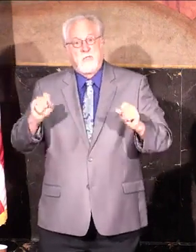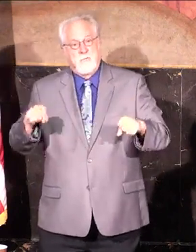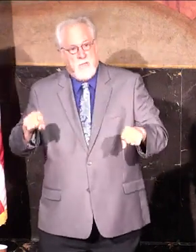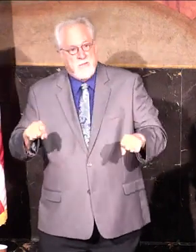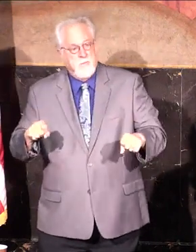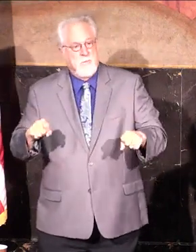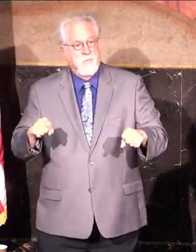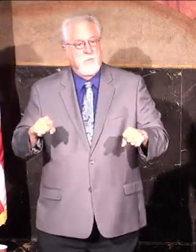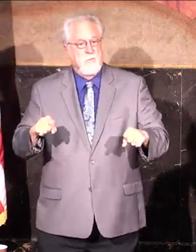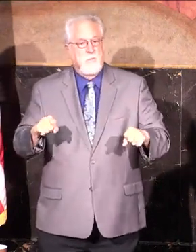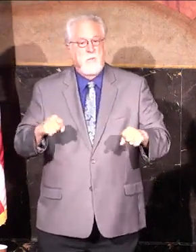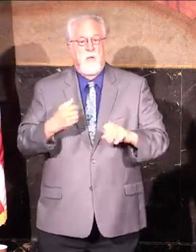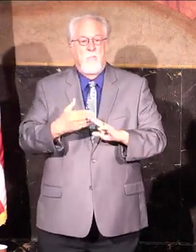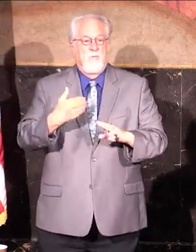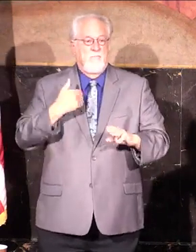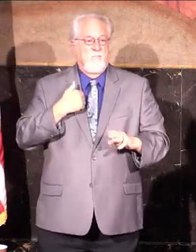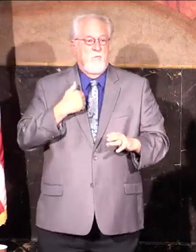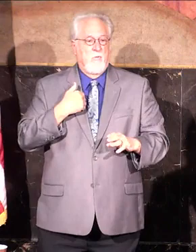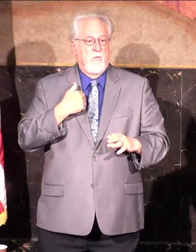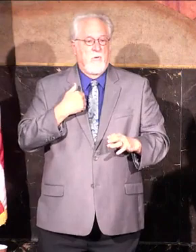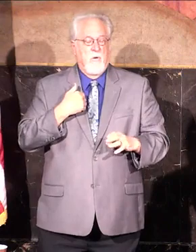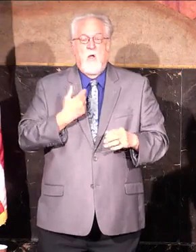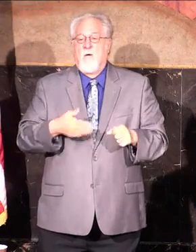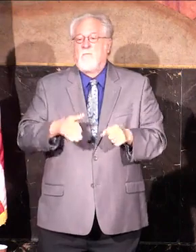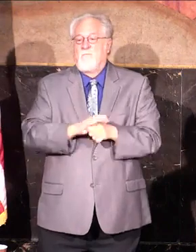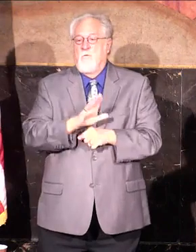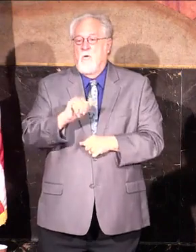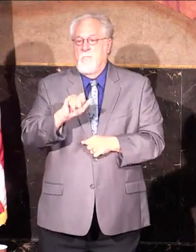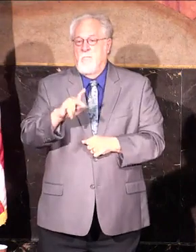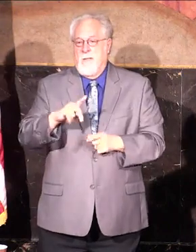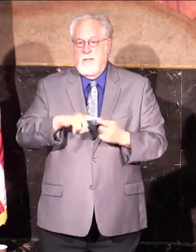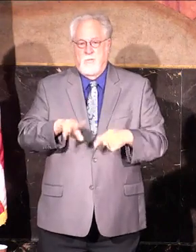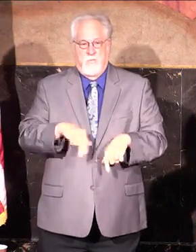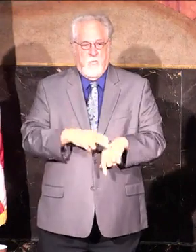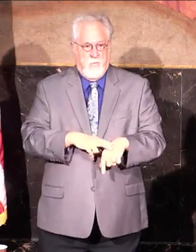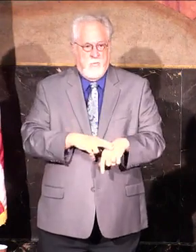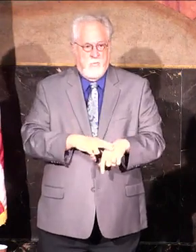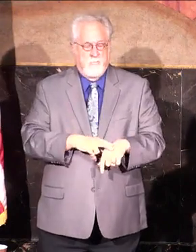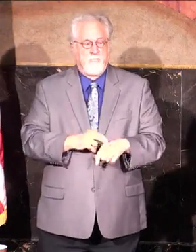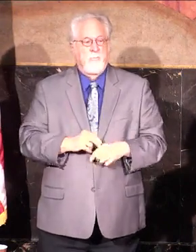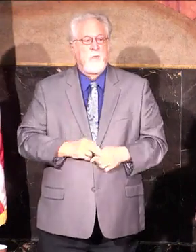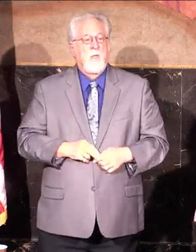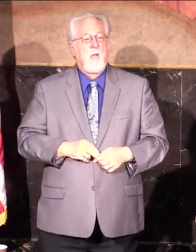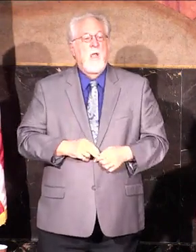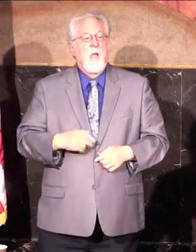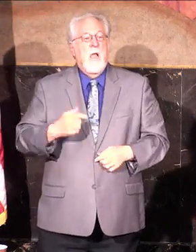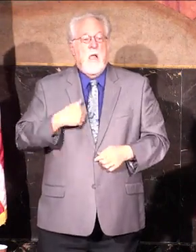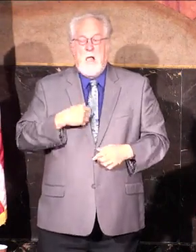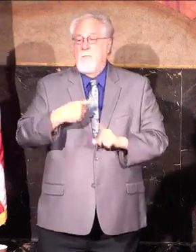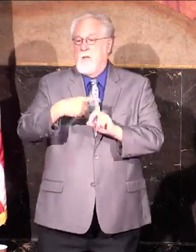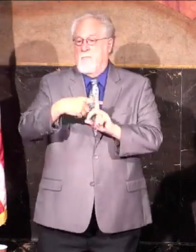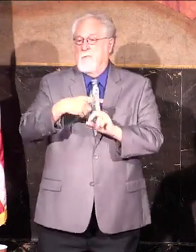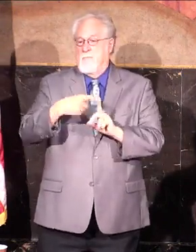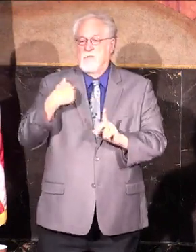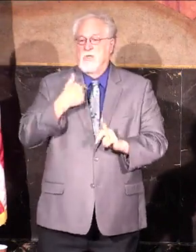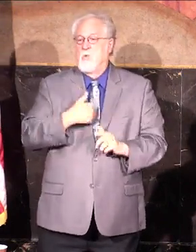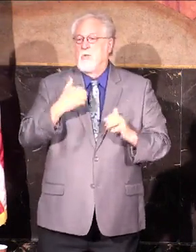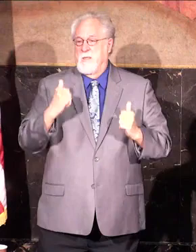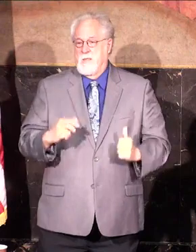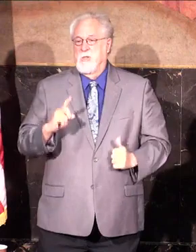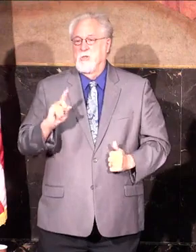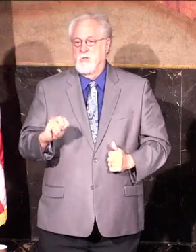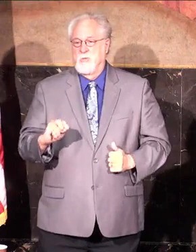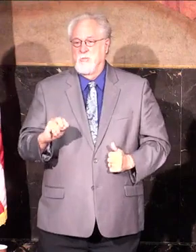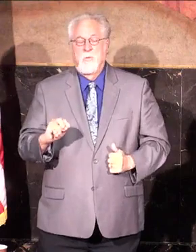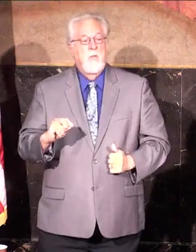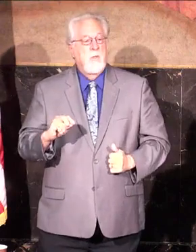possible before we do fully get back to normal at some point in the future. And I'm optimistic that we can do this